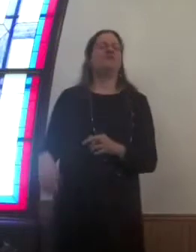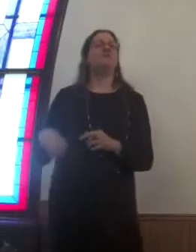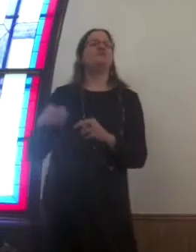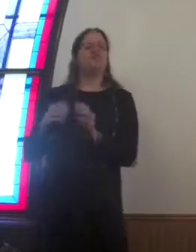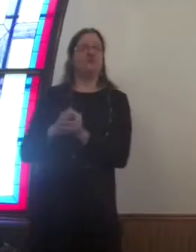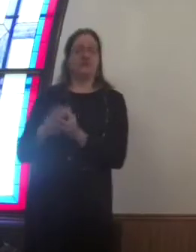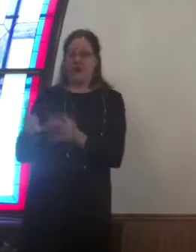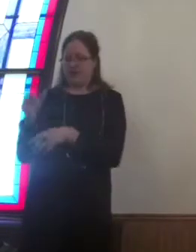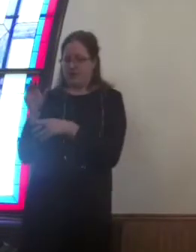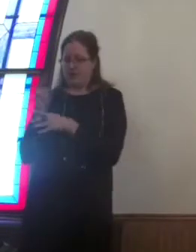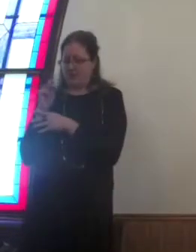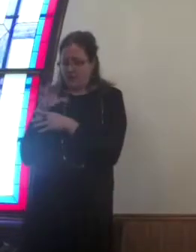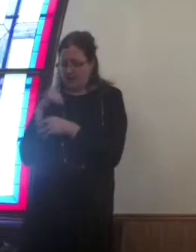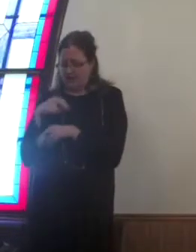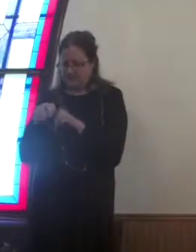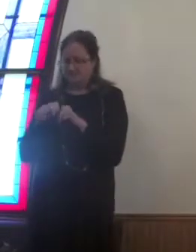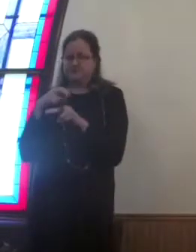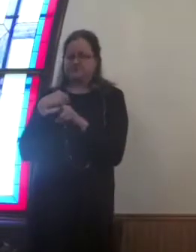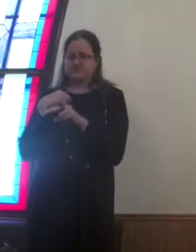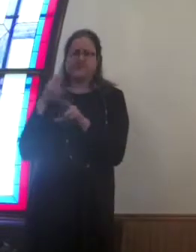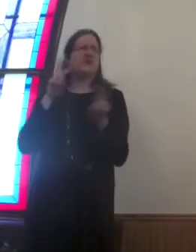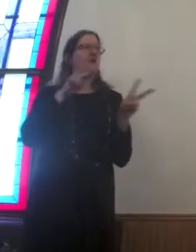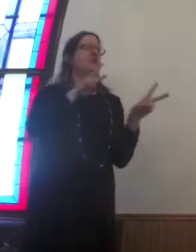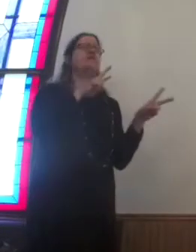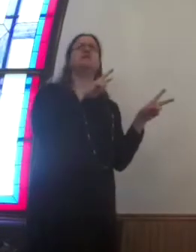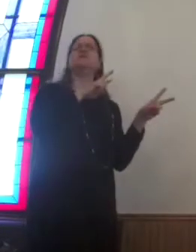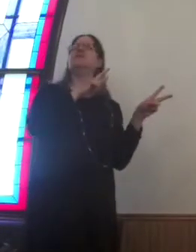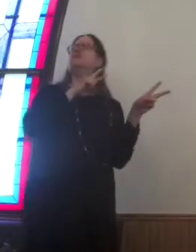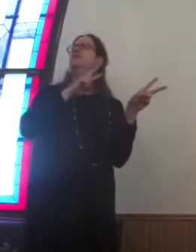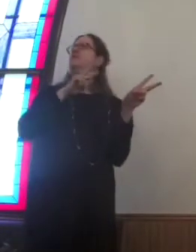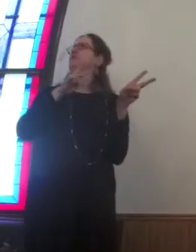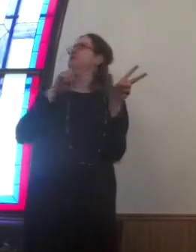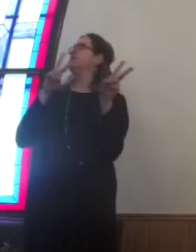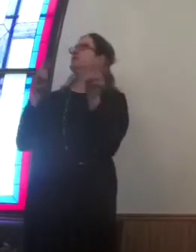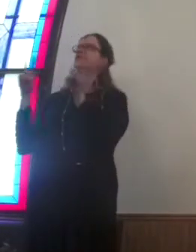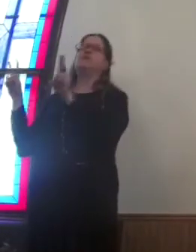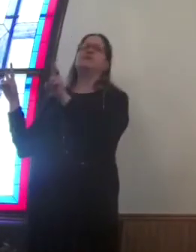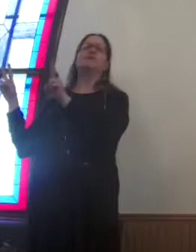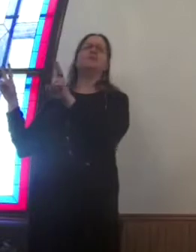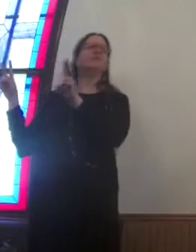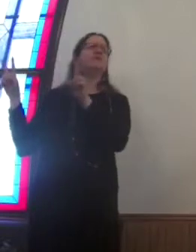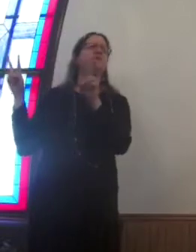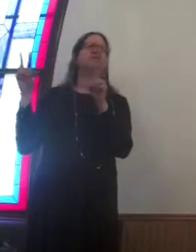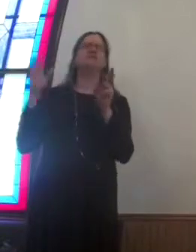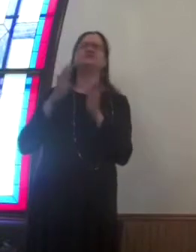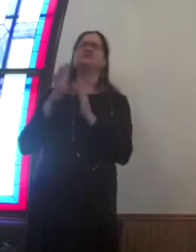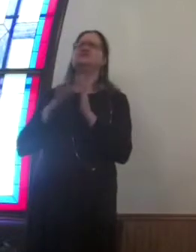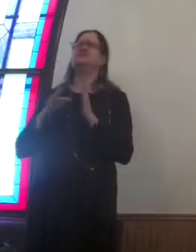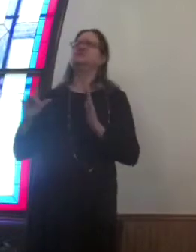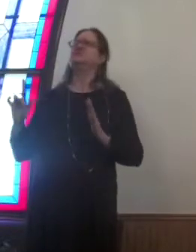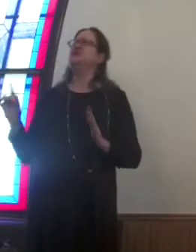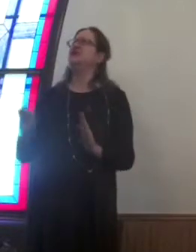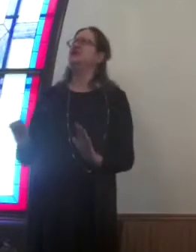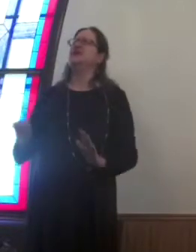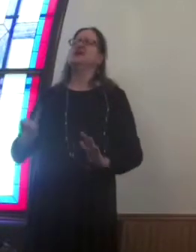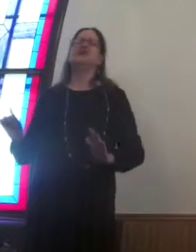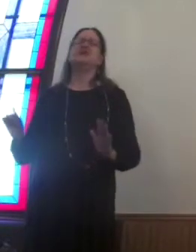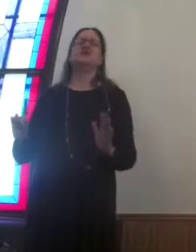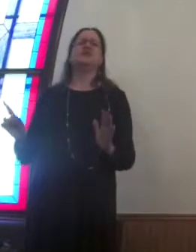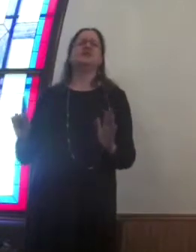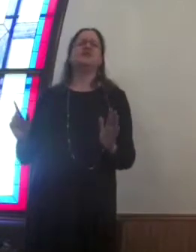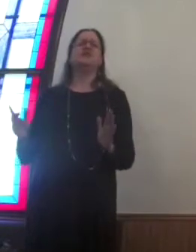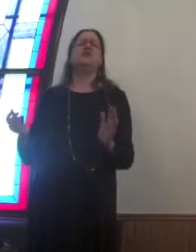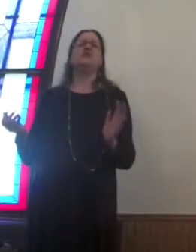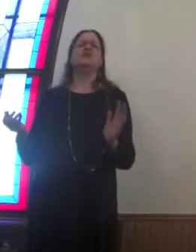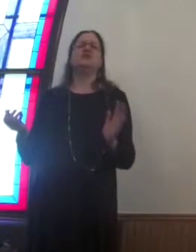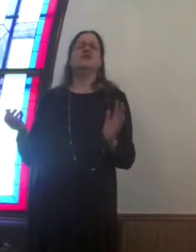Here is Mary looking around to see where they had placed Jesus. And she sees